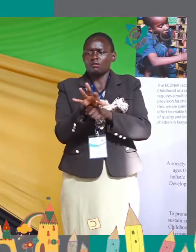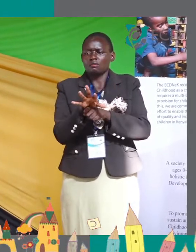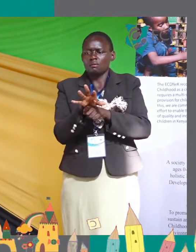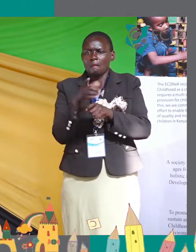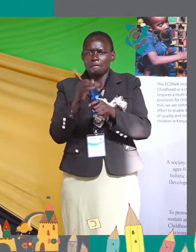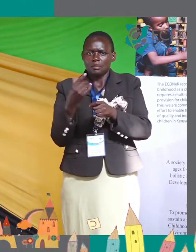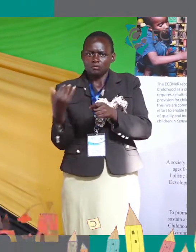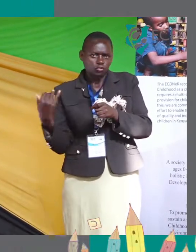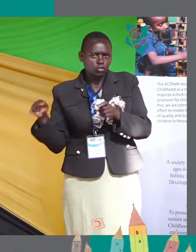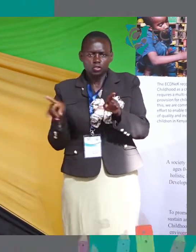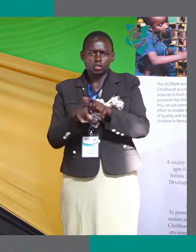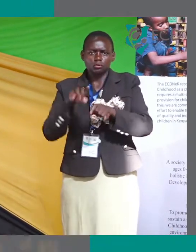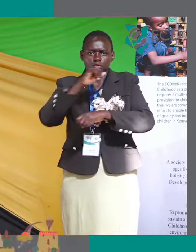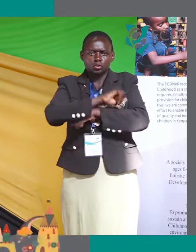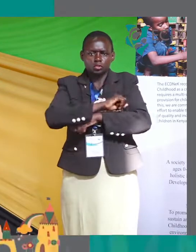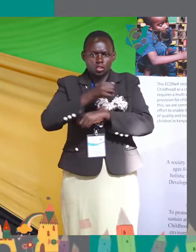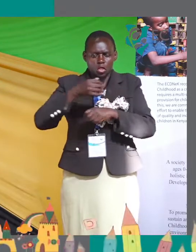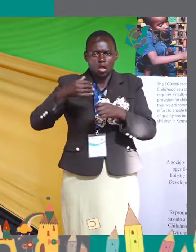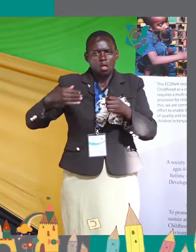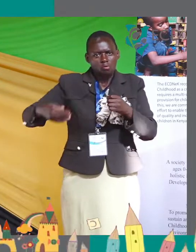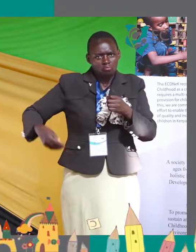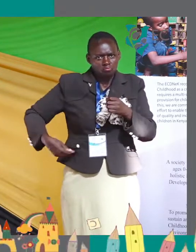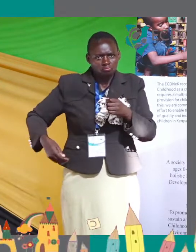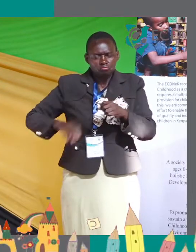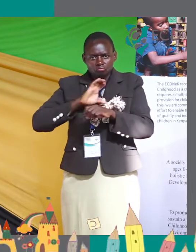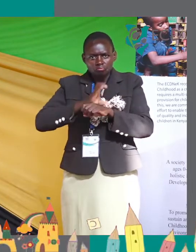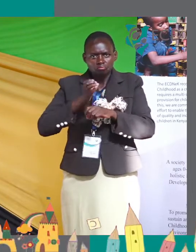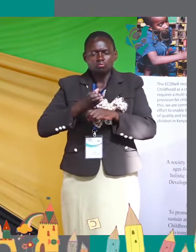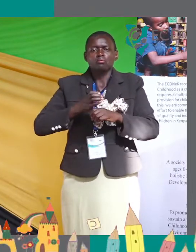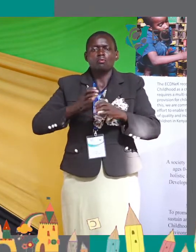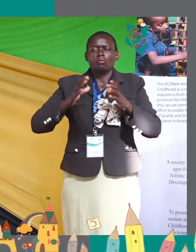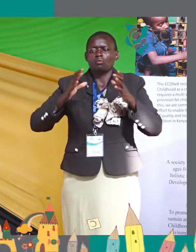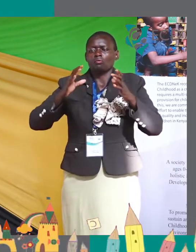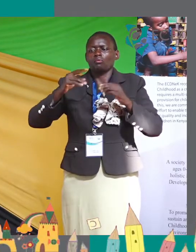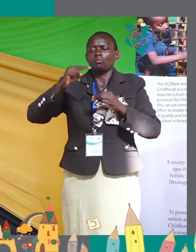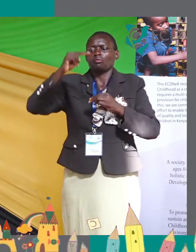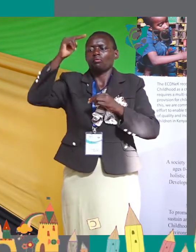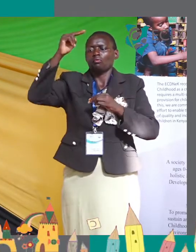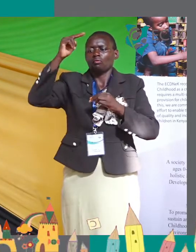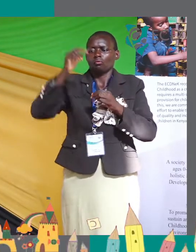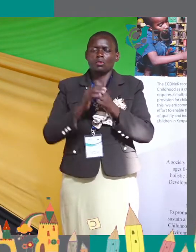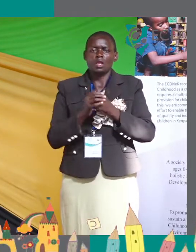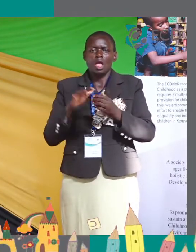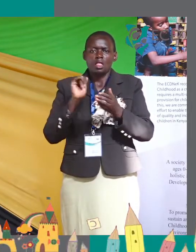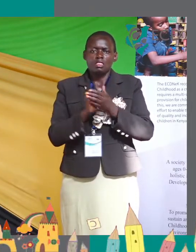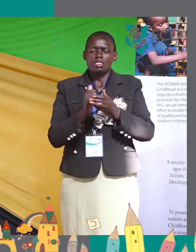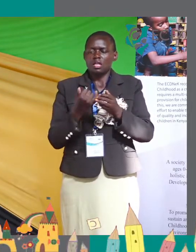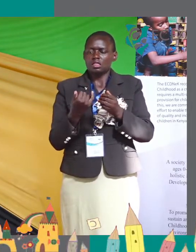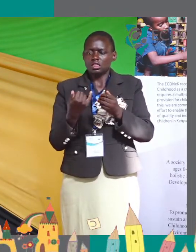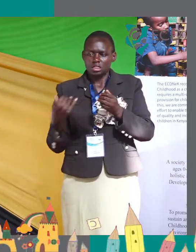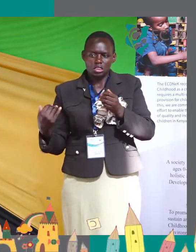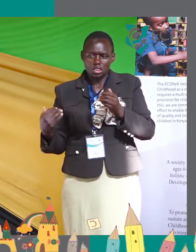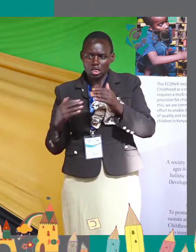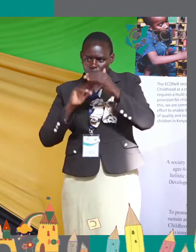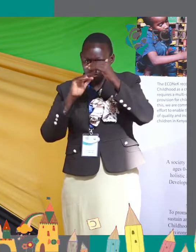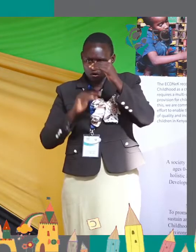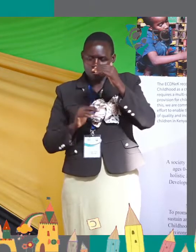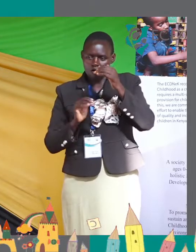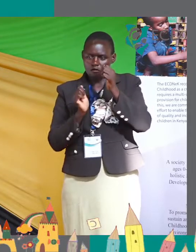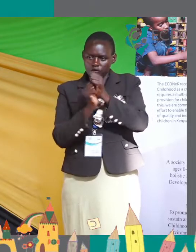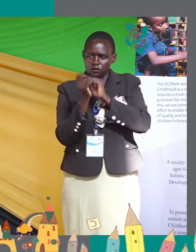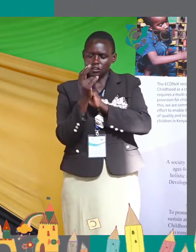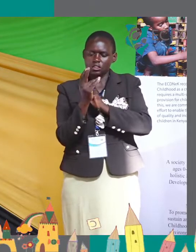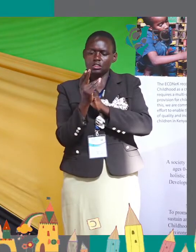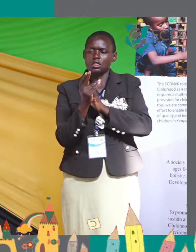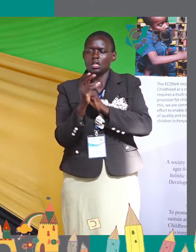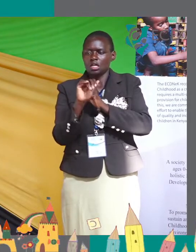are in school. The teenage pregnancies are still on the rise. That is a child below 14 years, 10 to